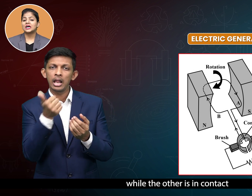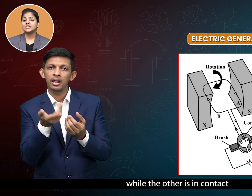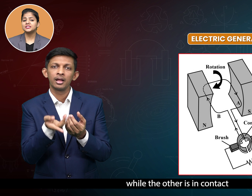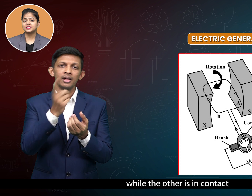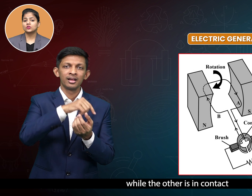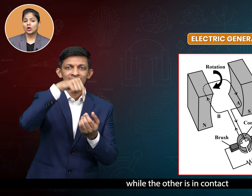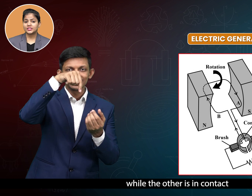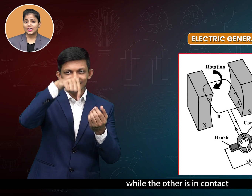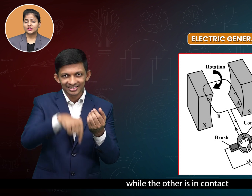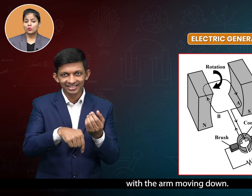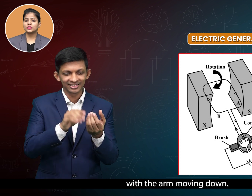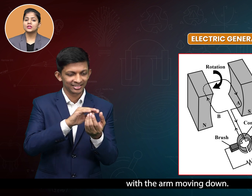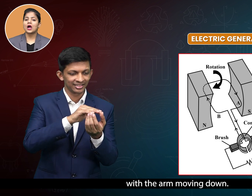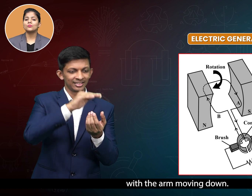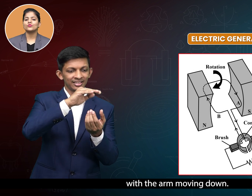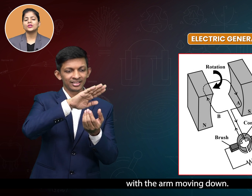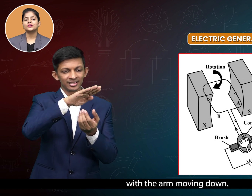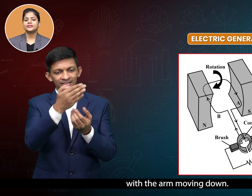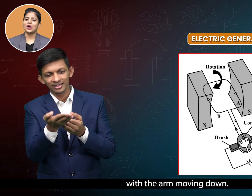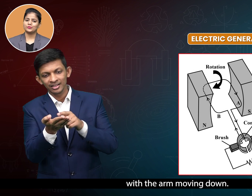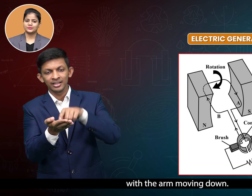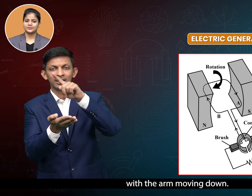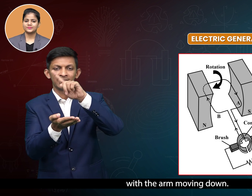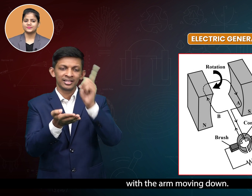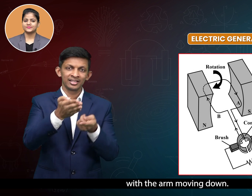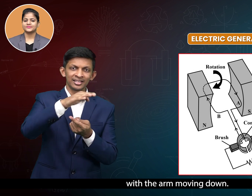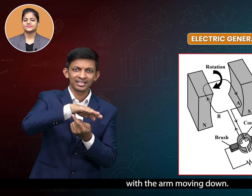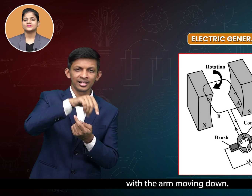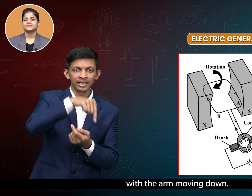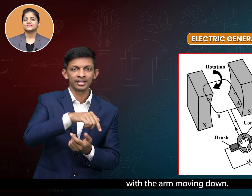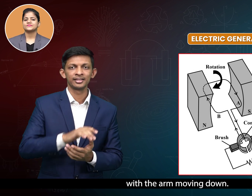while the other is in contact with the arm moving down.